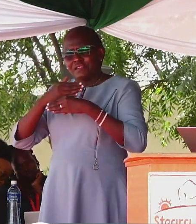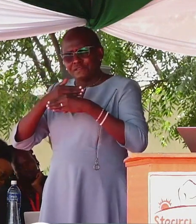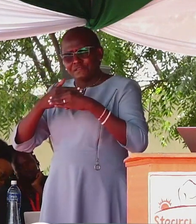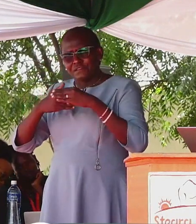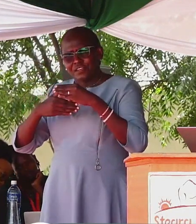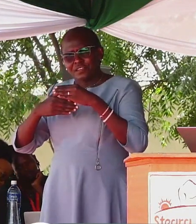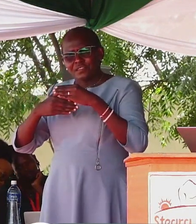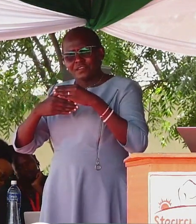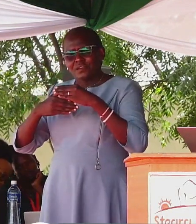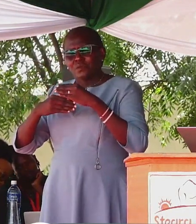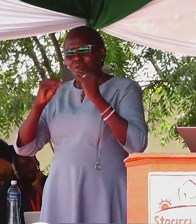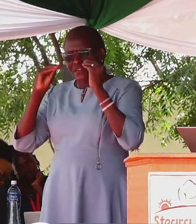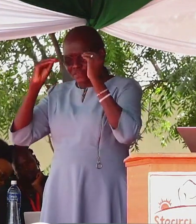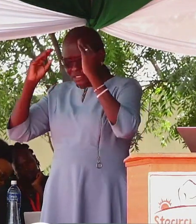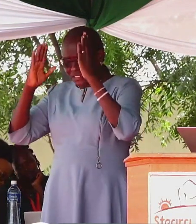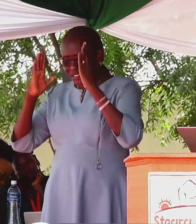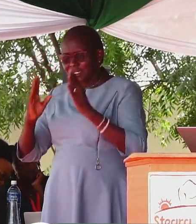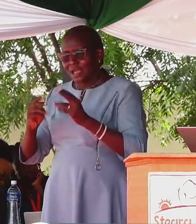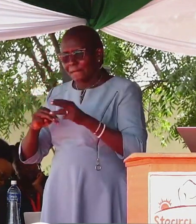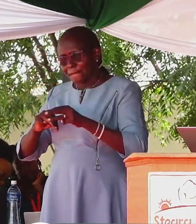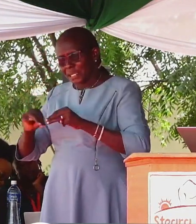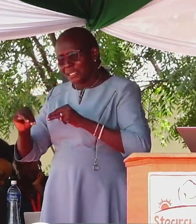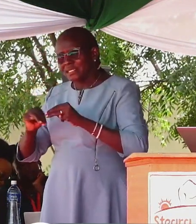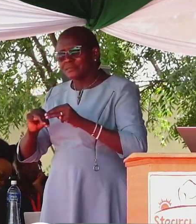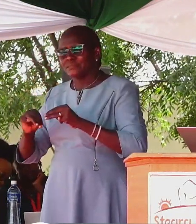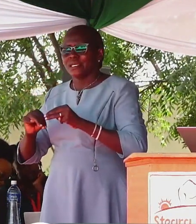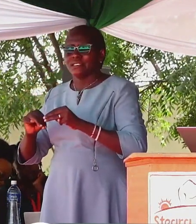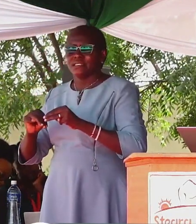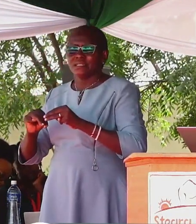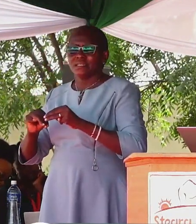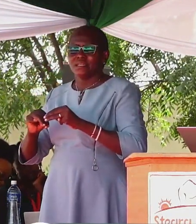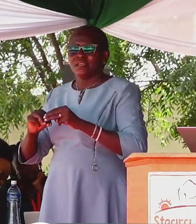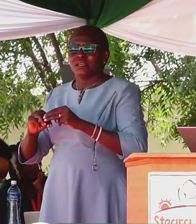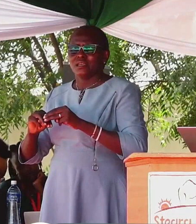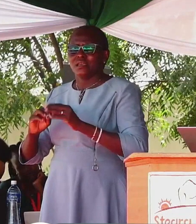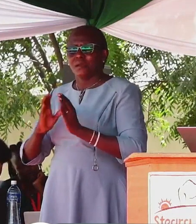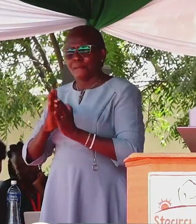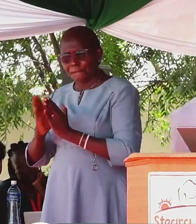a teacher management framework that we are coming up with